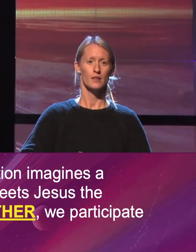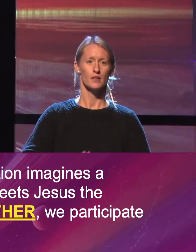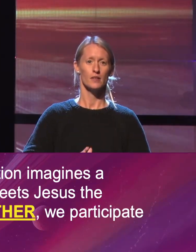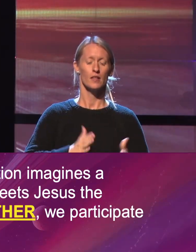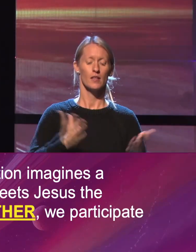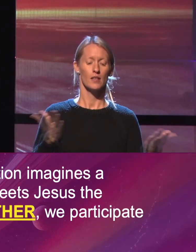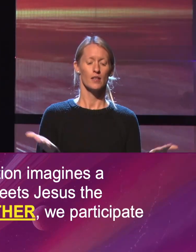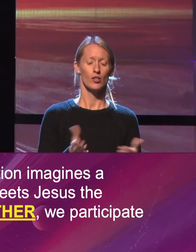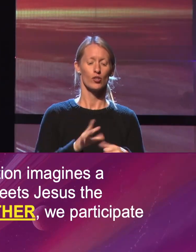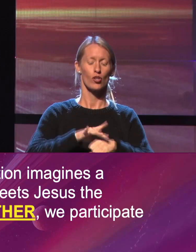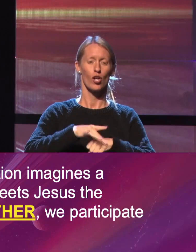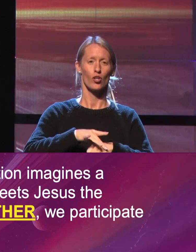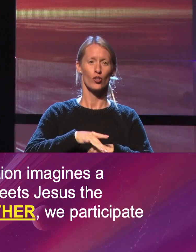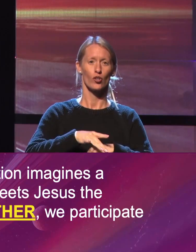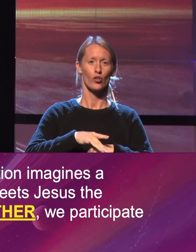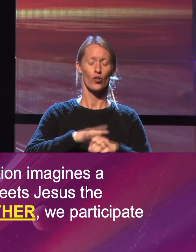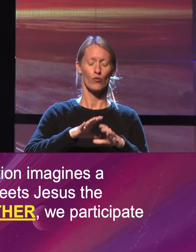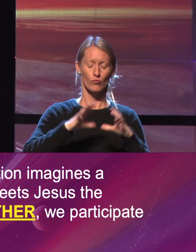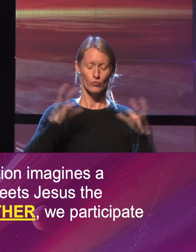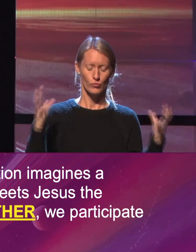And I would love for that to